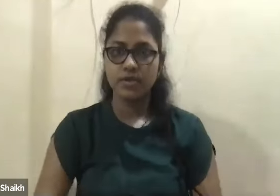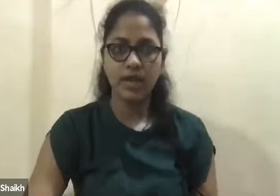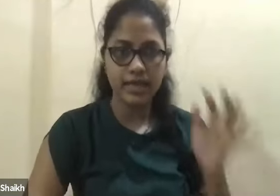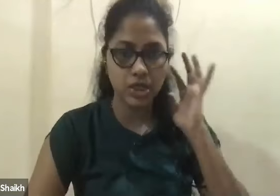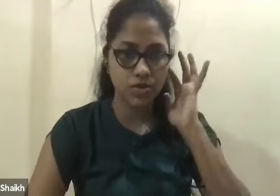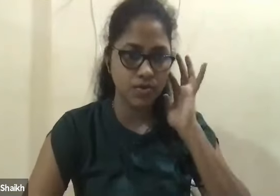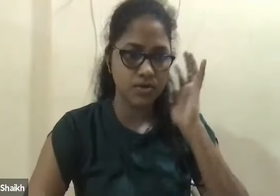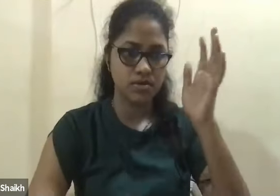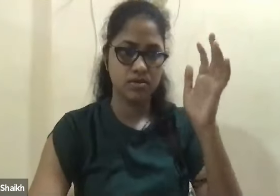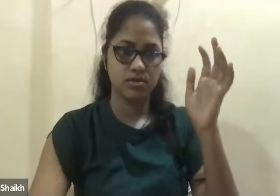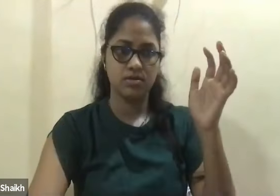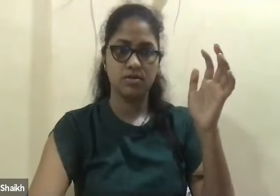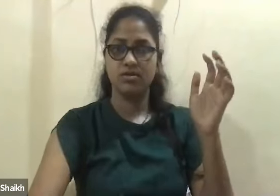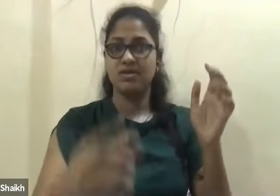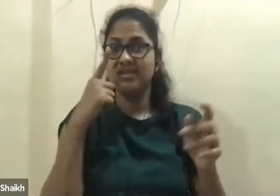have any question?